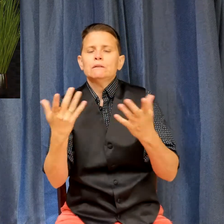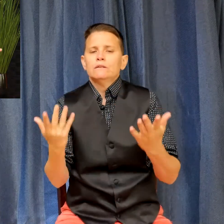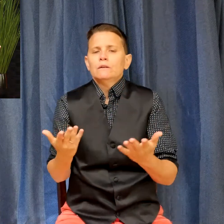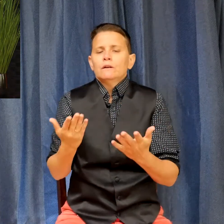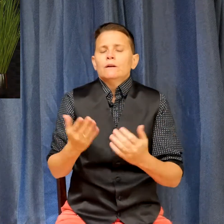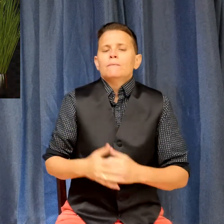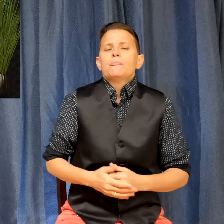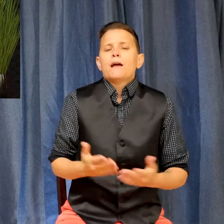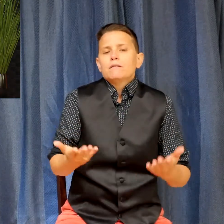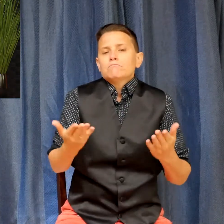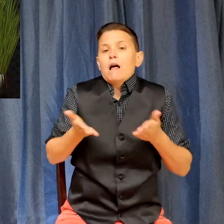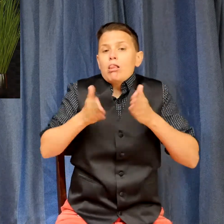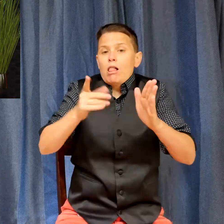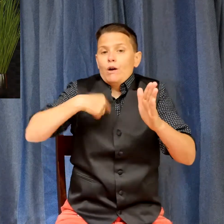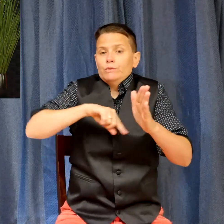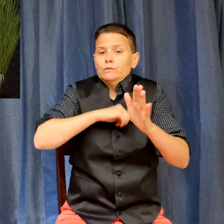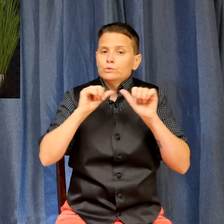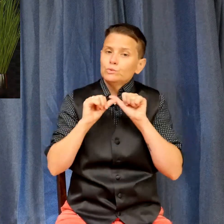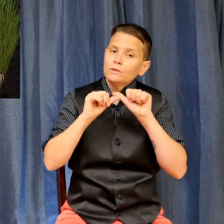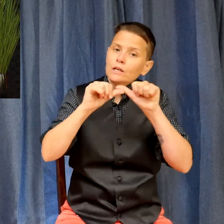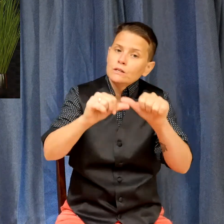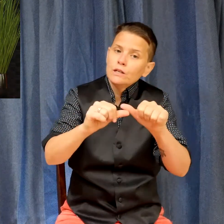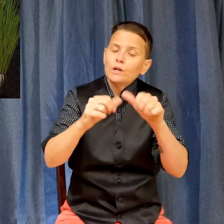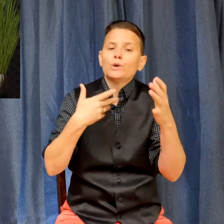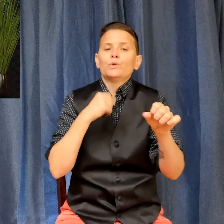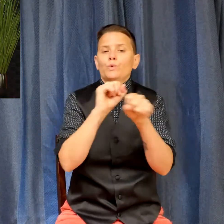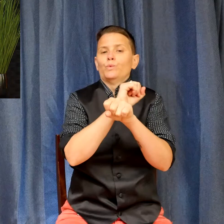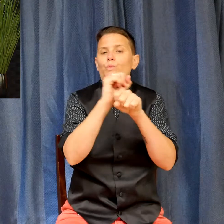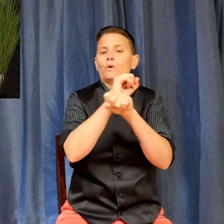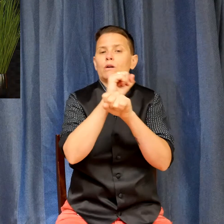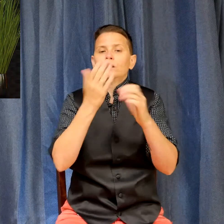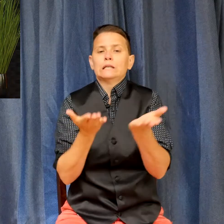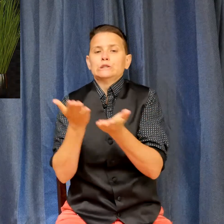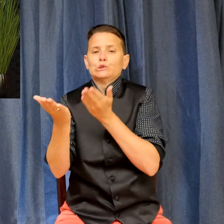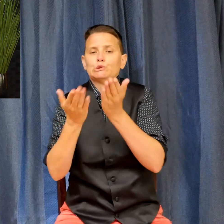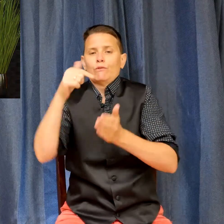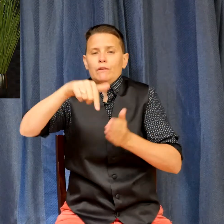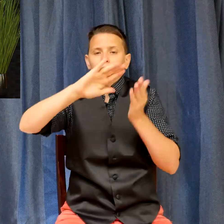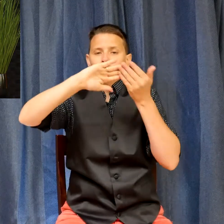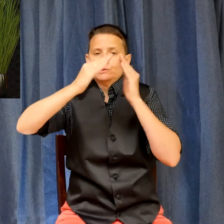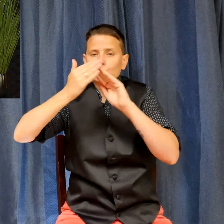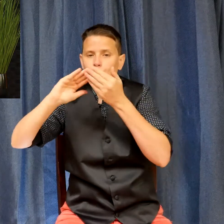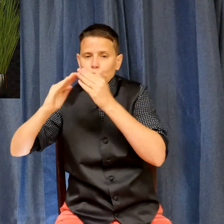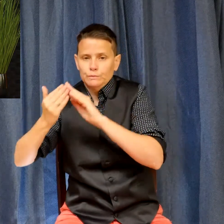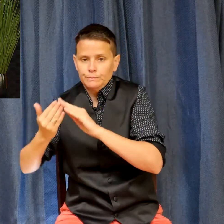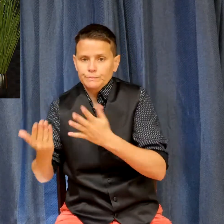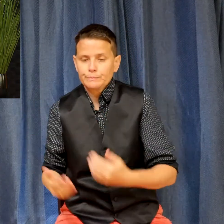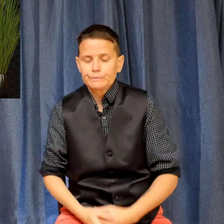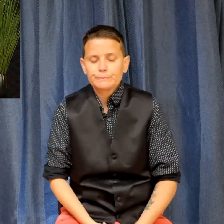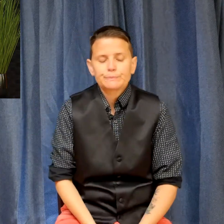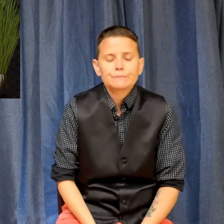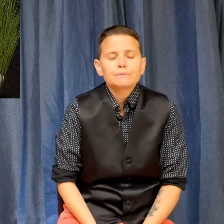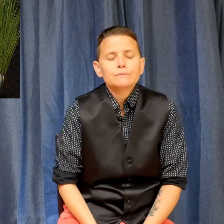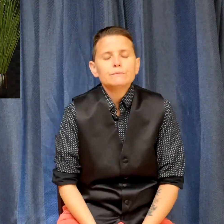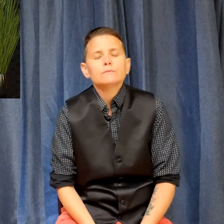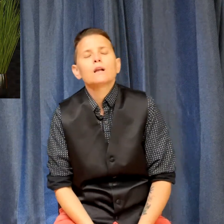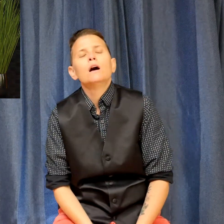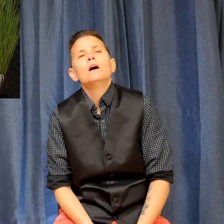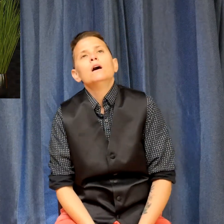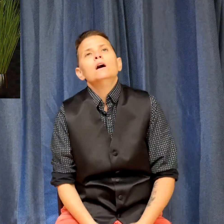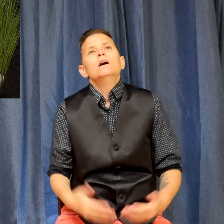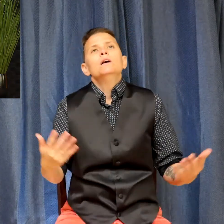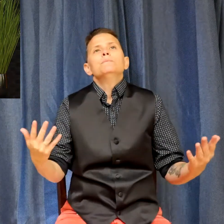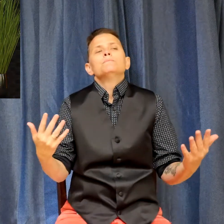to keep doing all the wonderful and great things that Unity Church of the Hills is here to do.